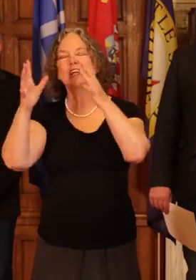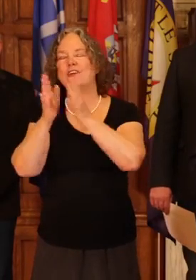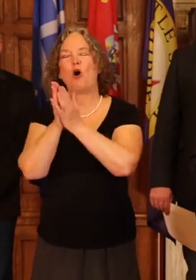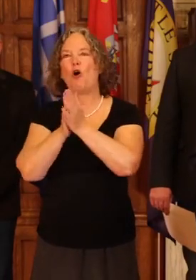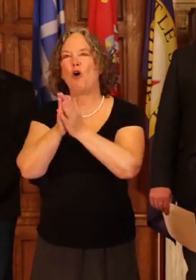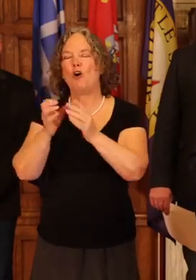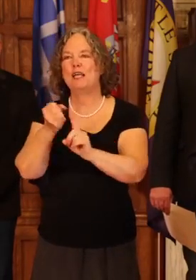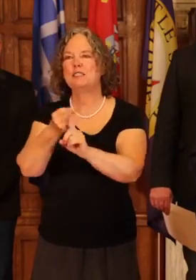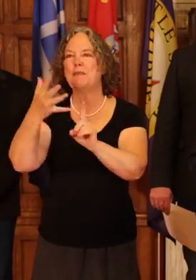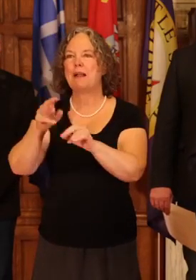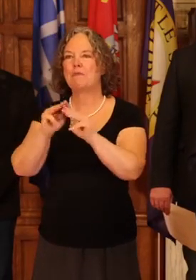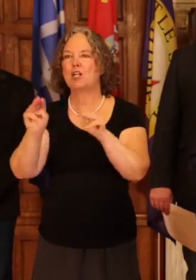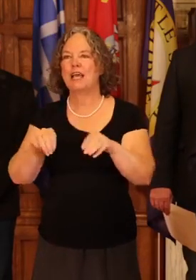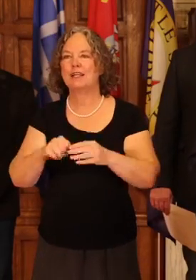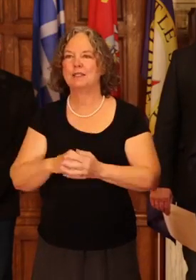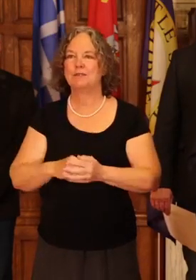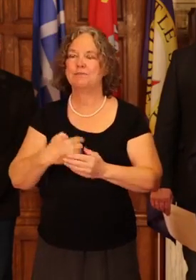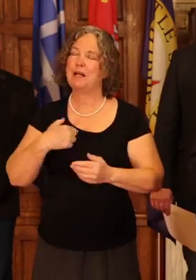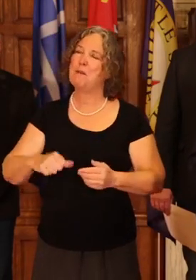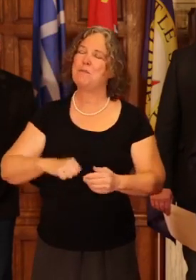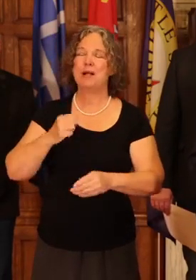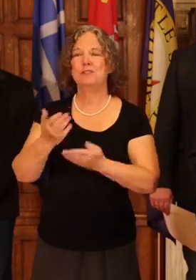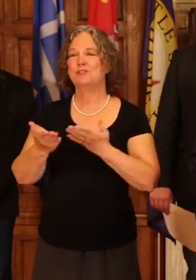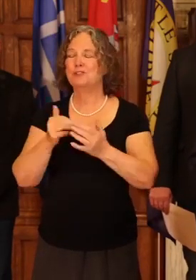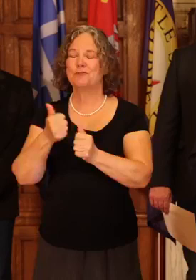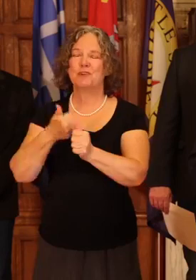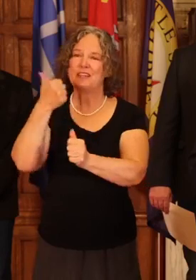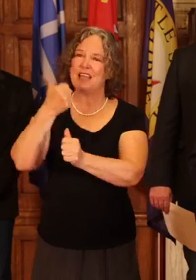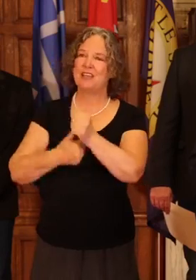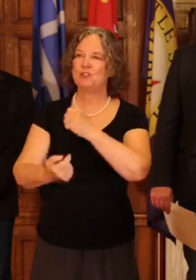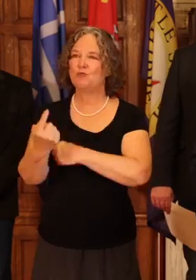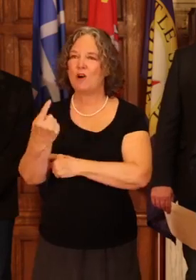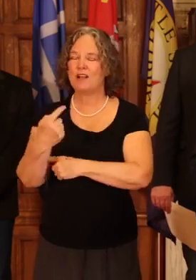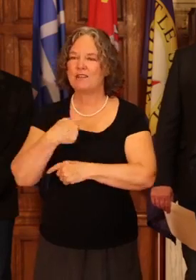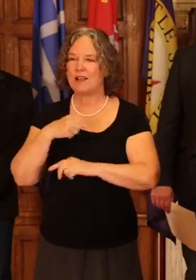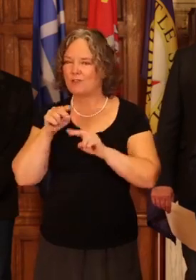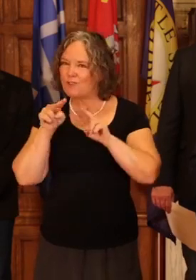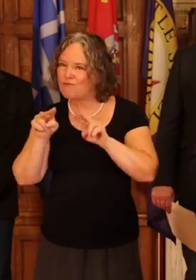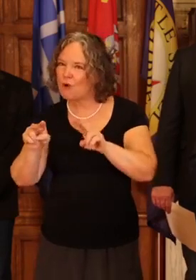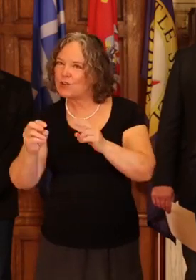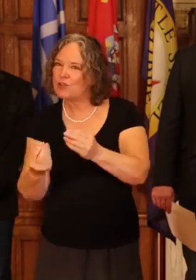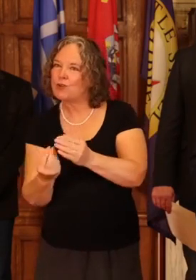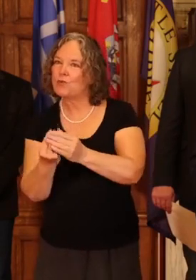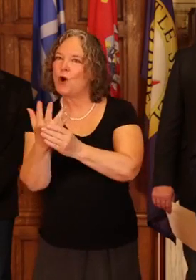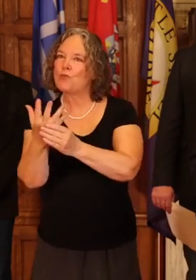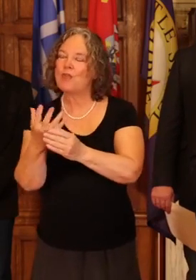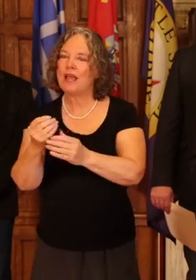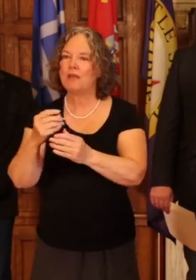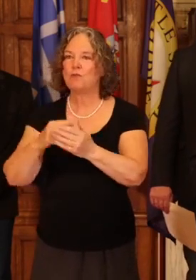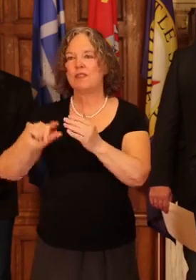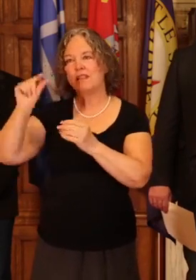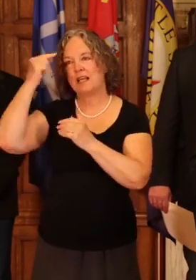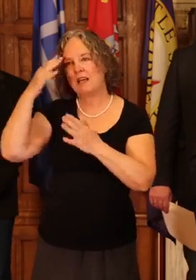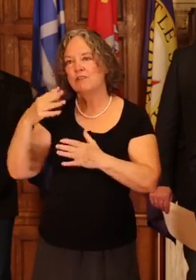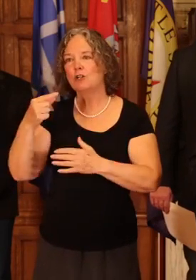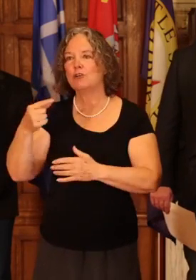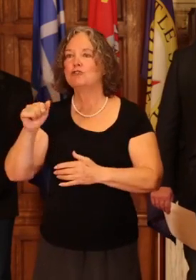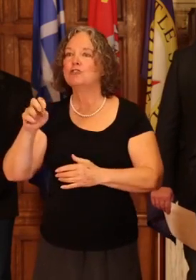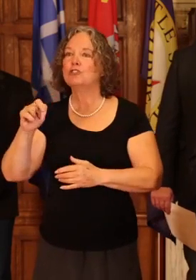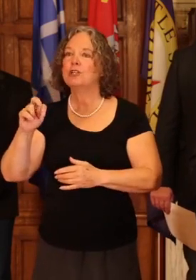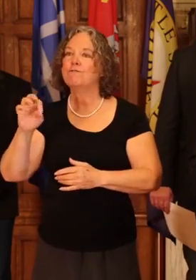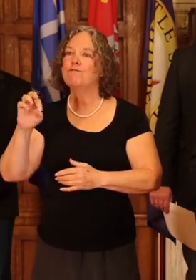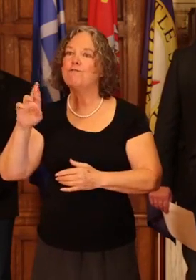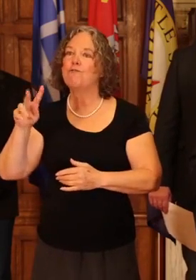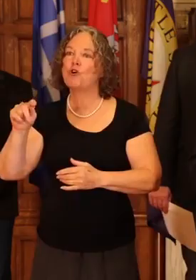And I'm proud to serve with each and every one of them. And I look forward to the growth and what Governor Gianforte and his team does with